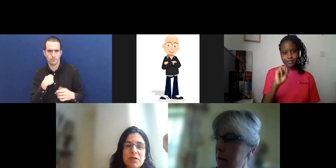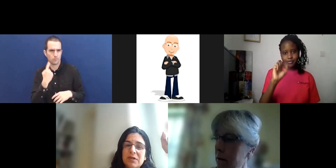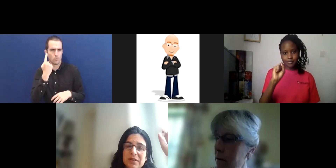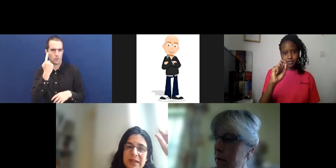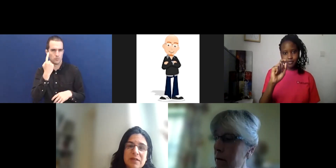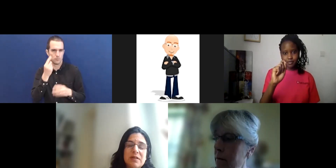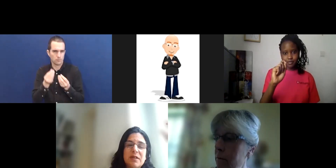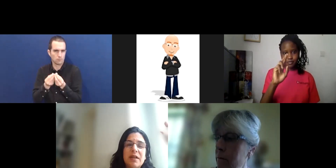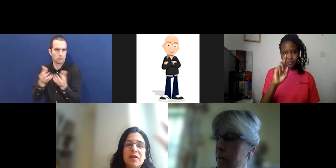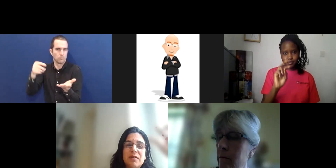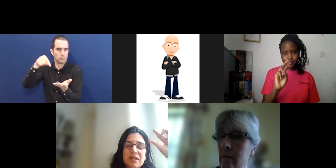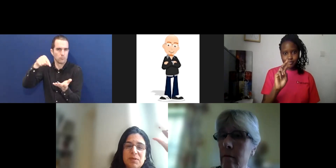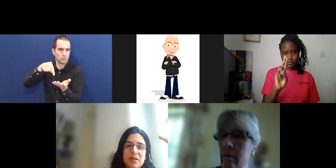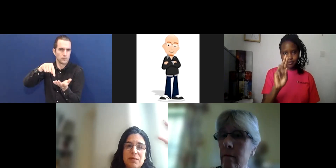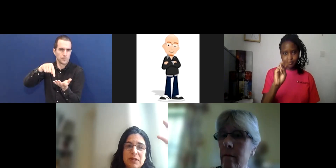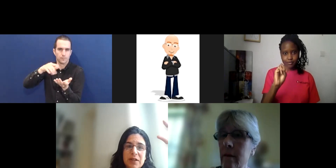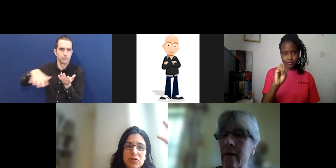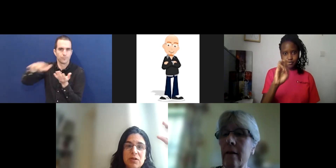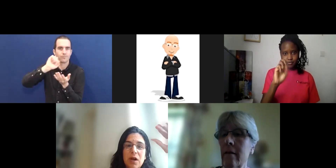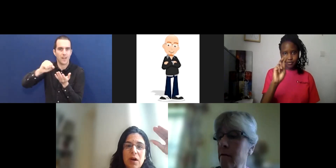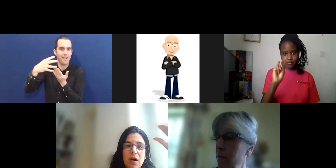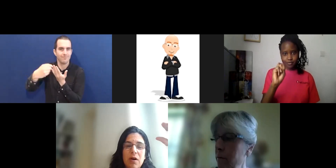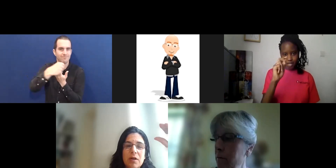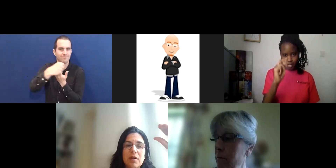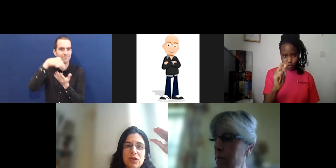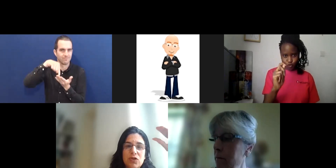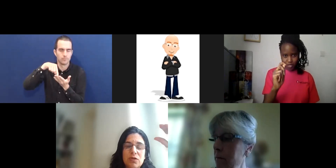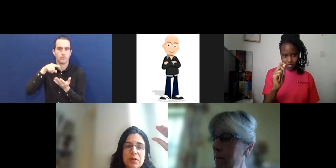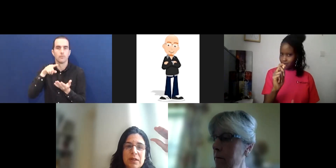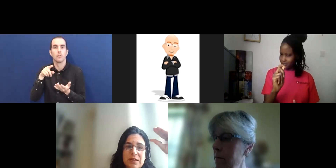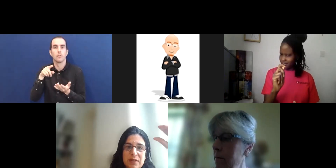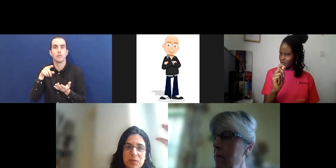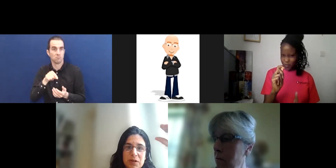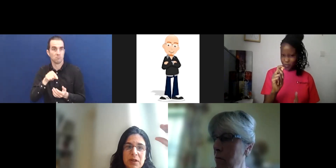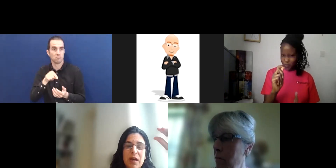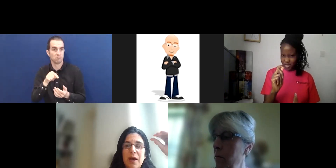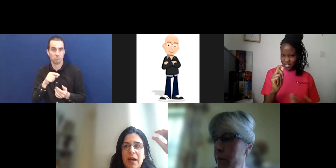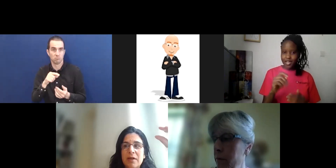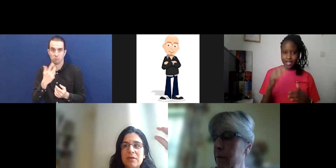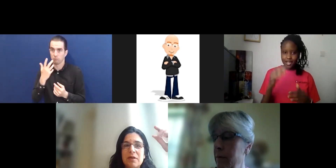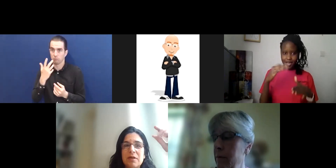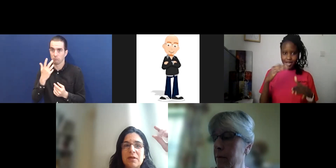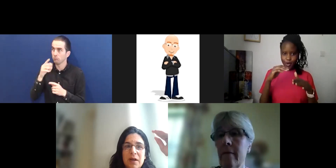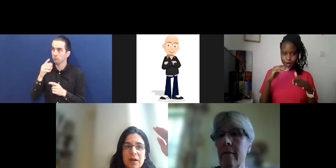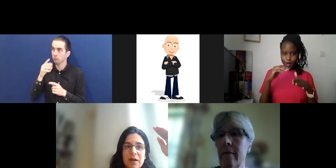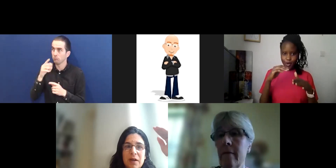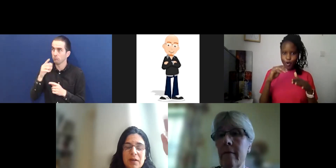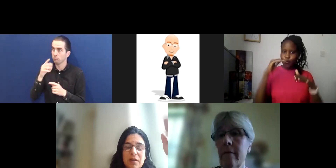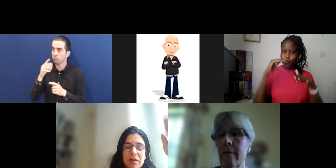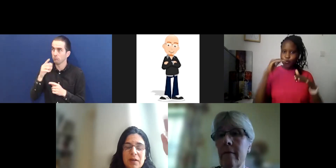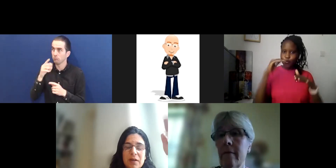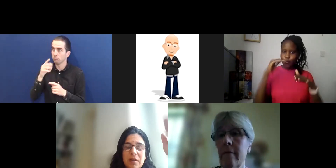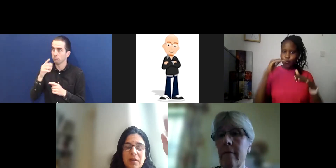educational resources, and inside it there is a specific section on ensuring accessibility. And in